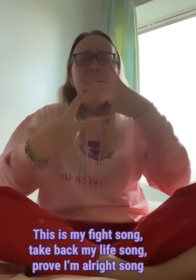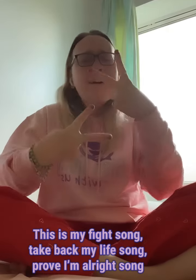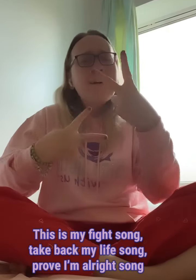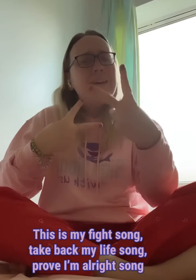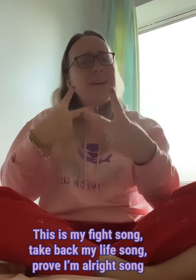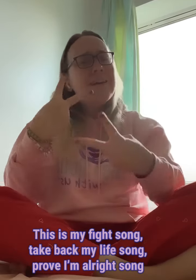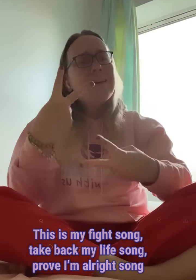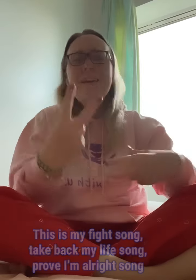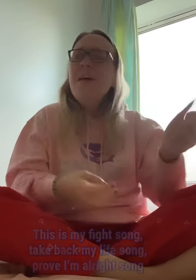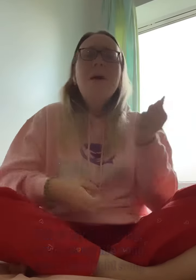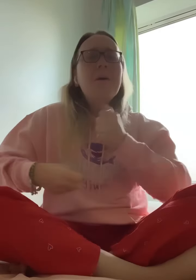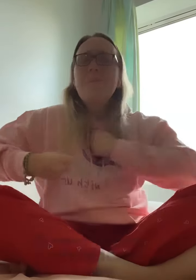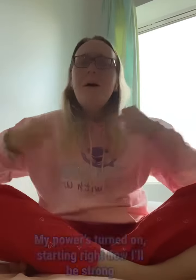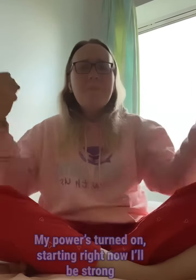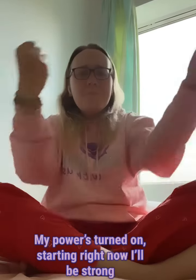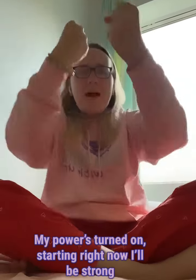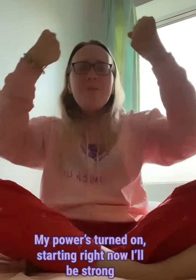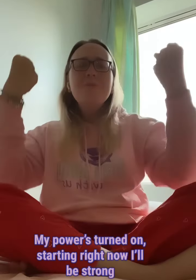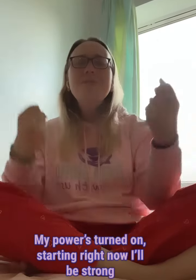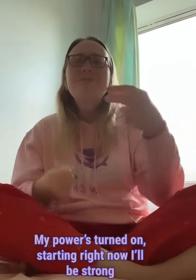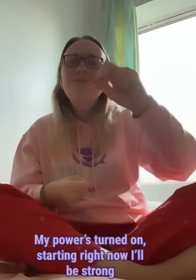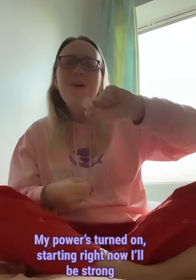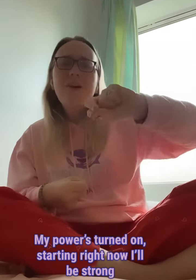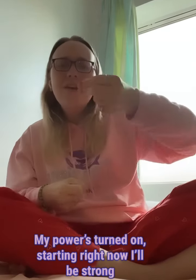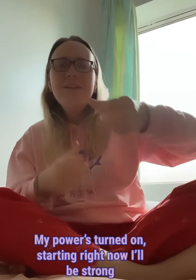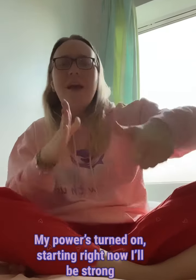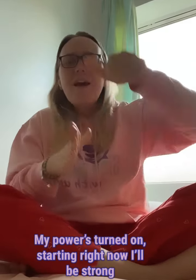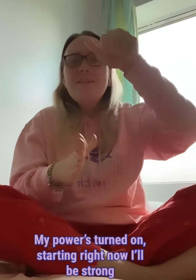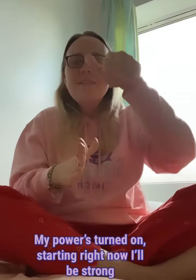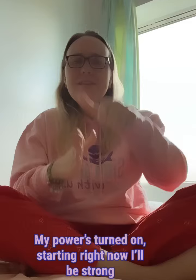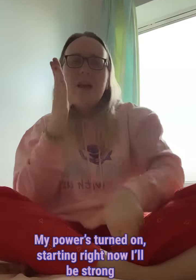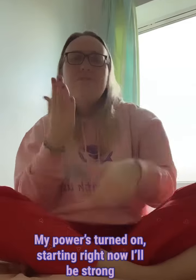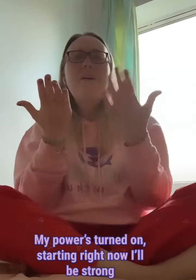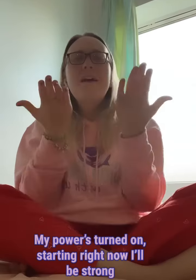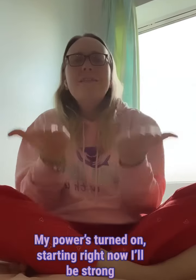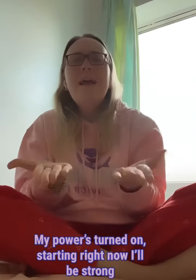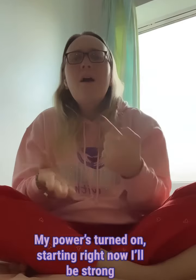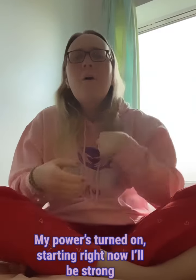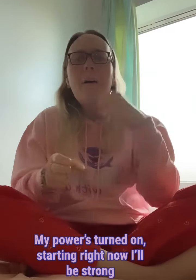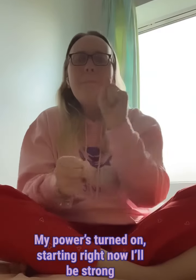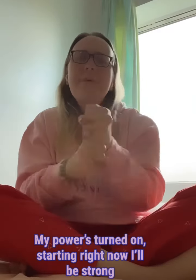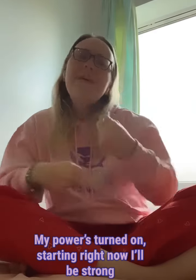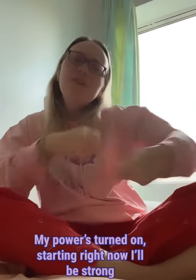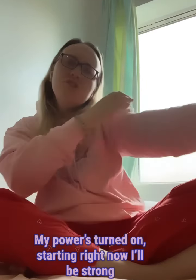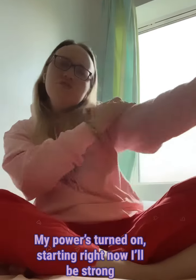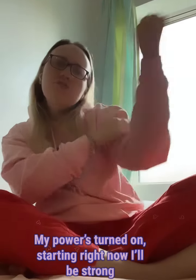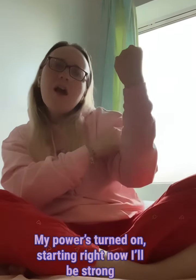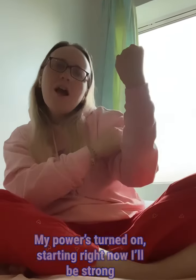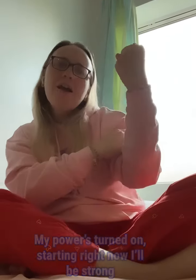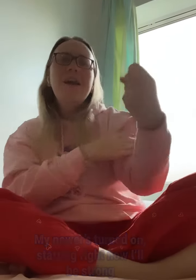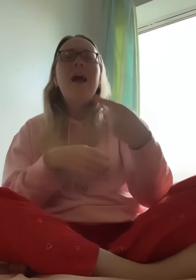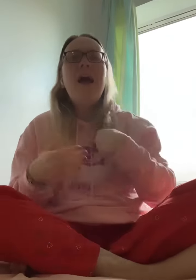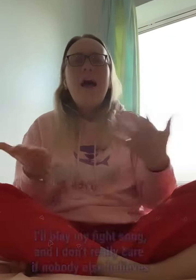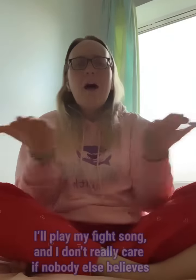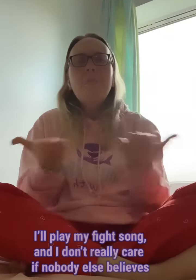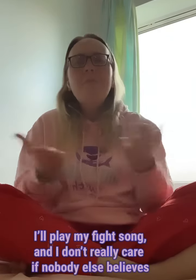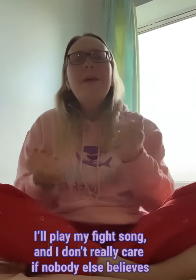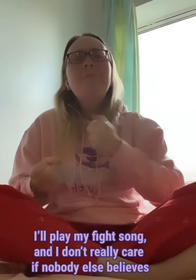song. My power's turned on. Starting right now, I'll be strong. I'll play